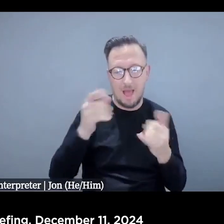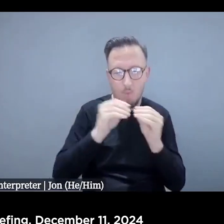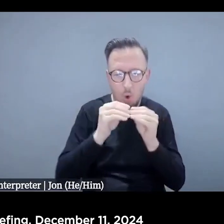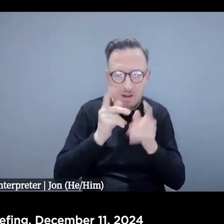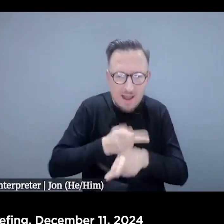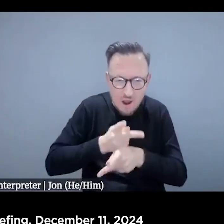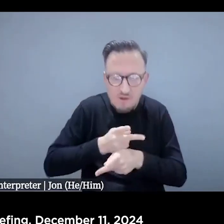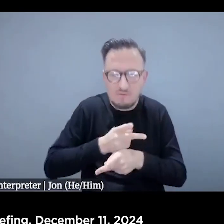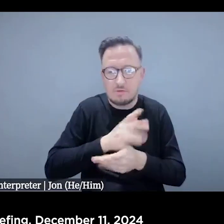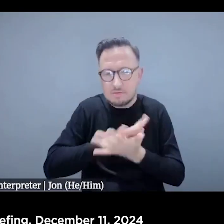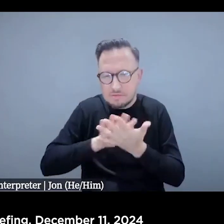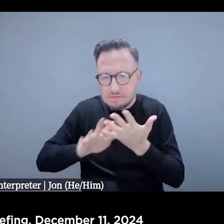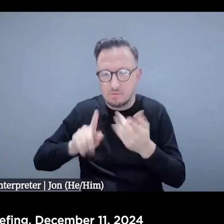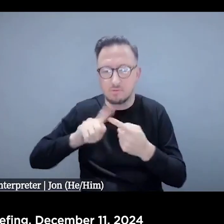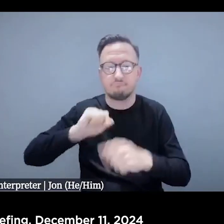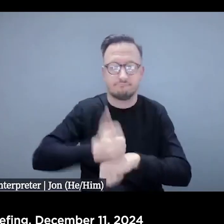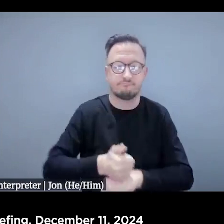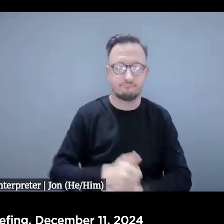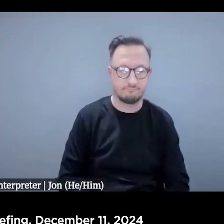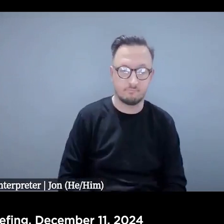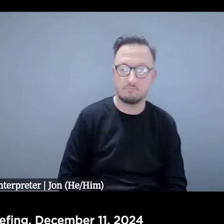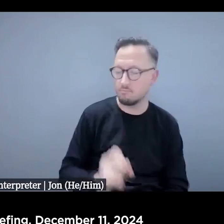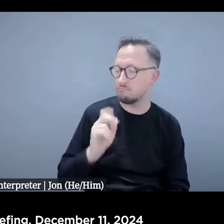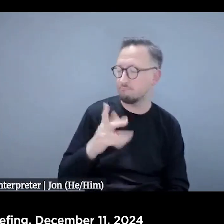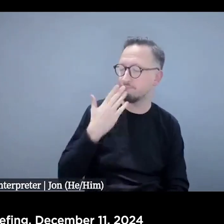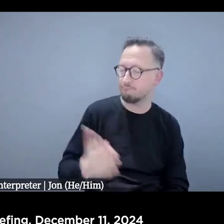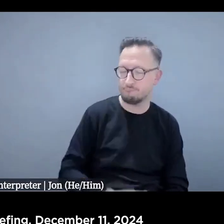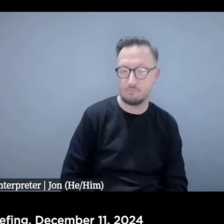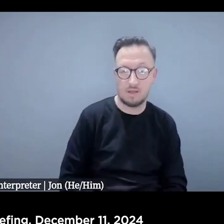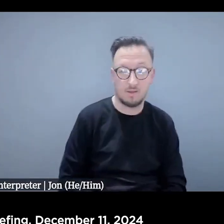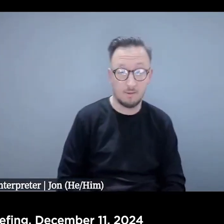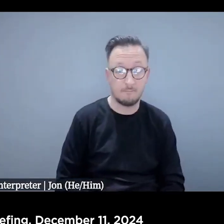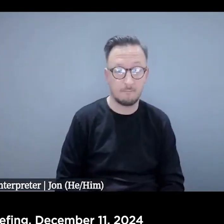once. Okay. All right. Thank you. That's all I got.